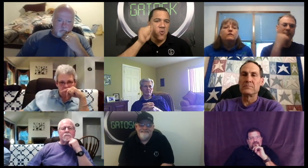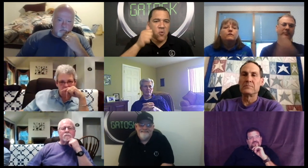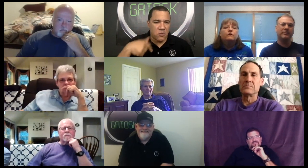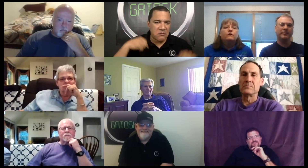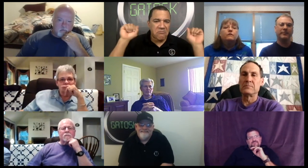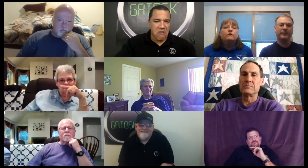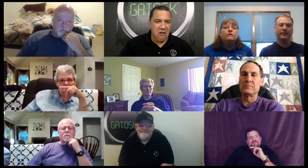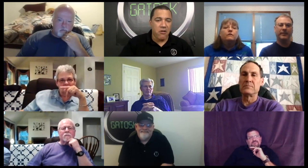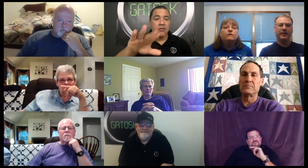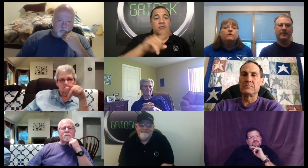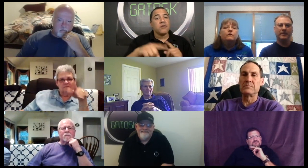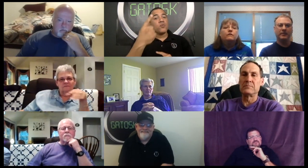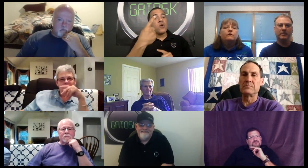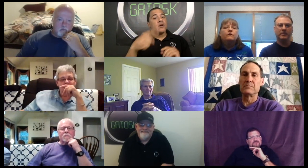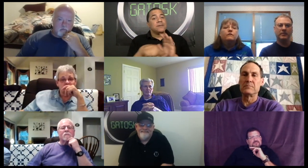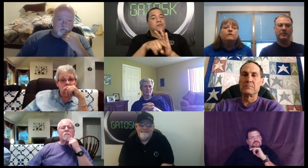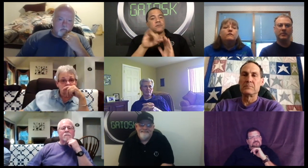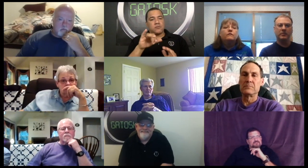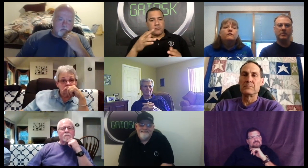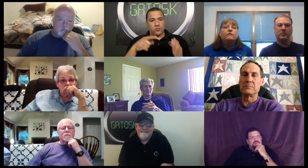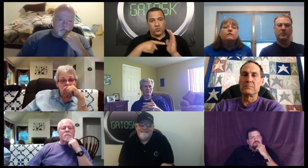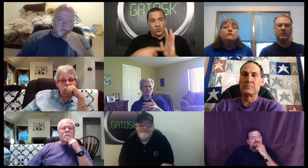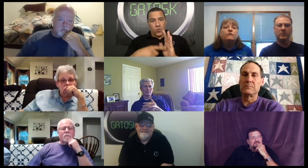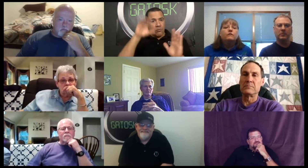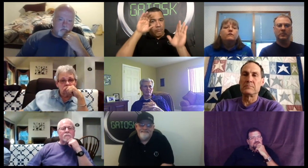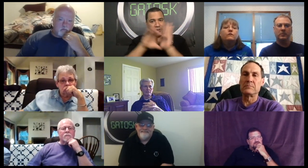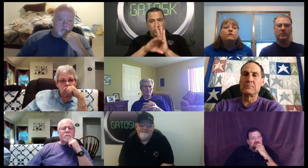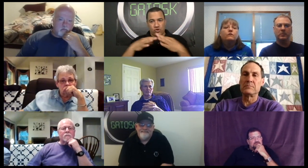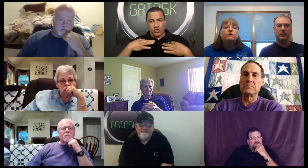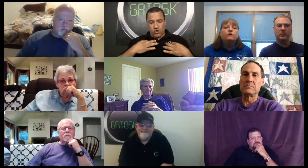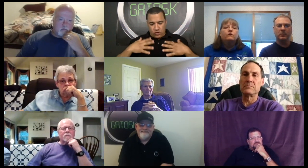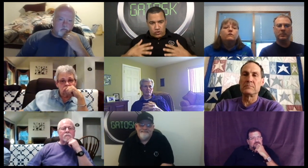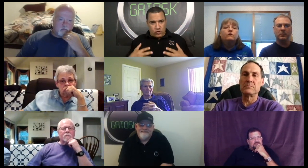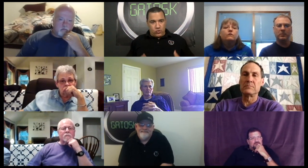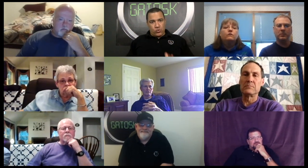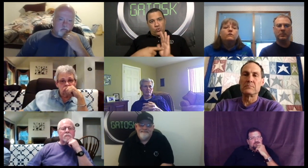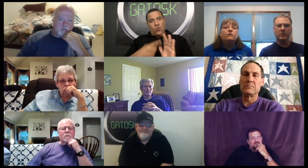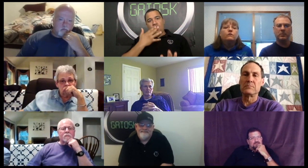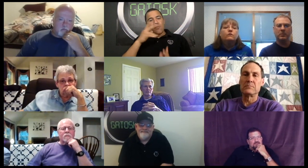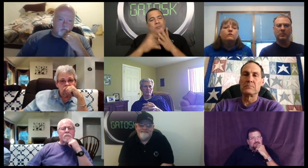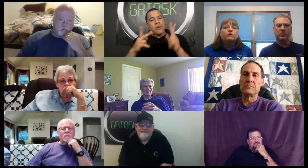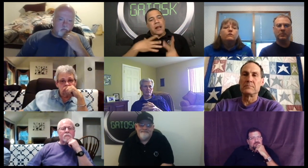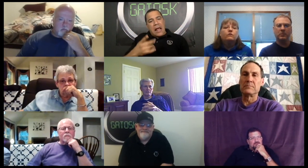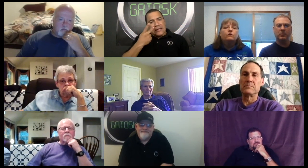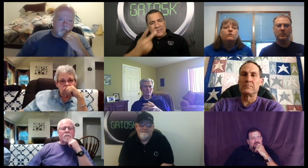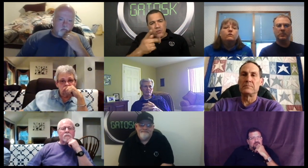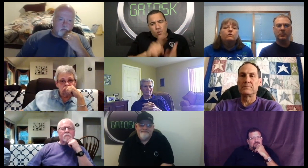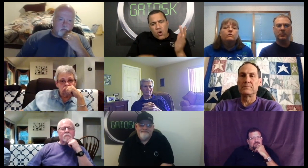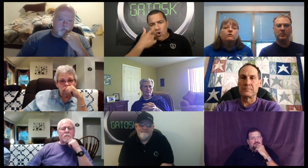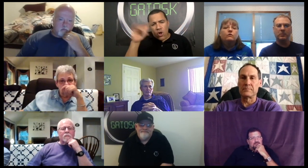over 20 different colors. I could do that tomorrow. But the one negative is that to show the picture on the shirt, some people like to